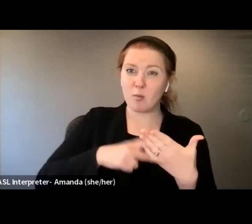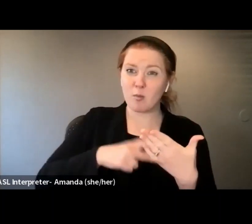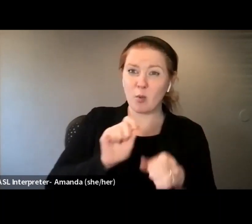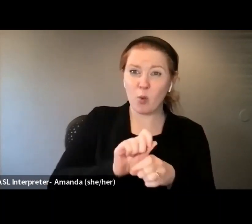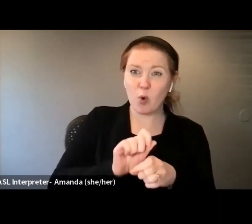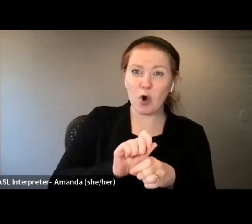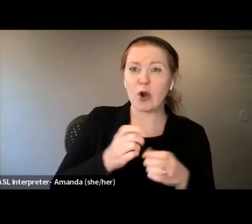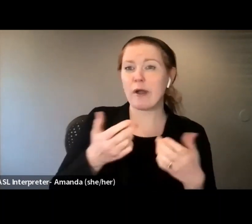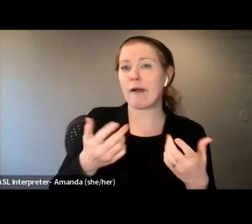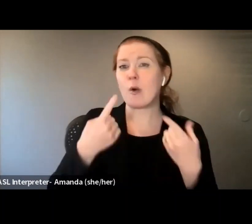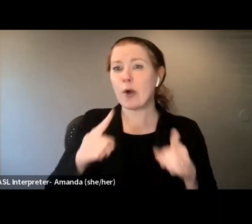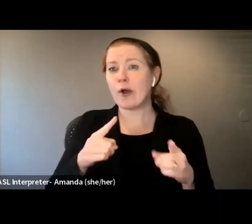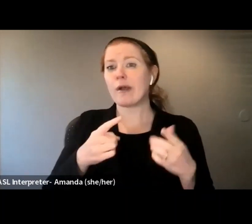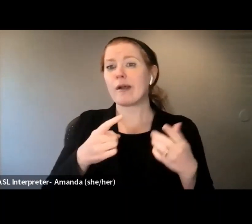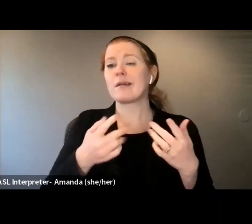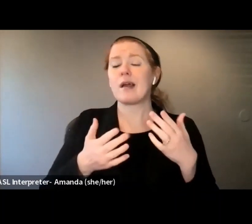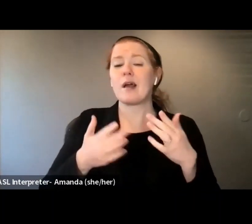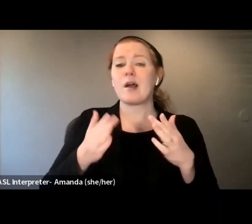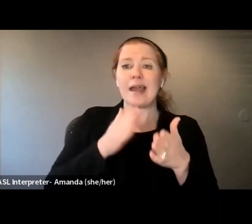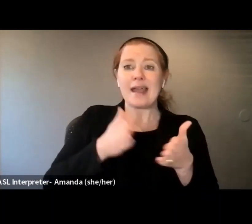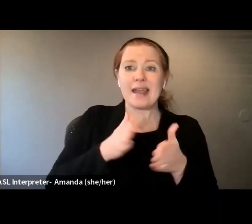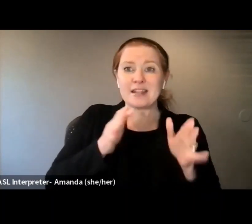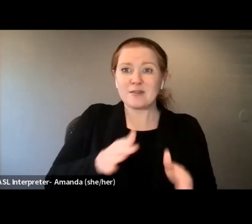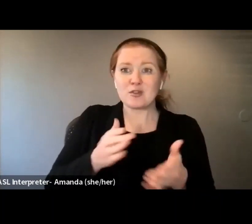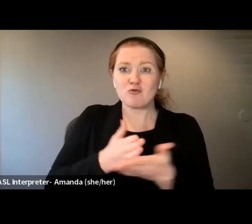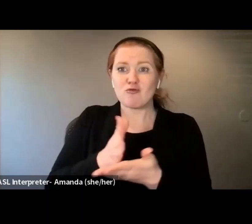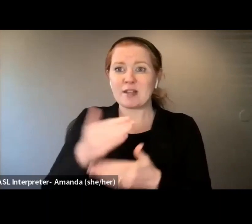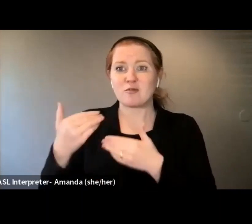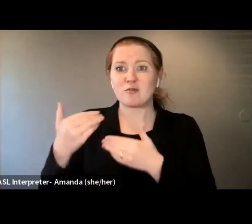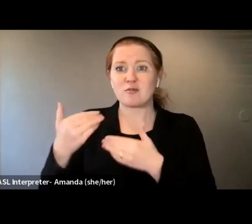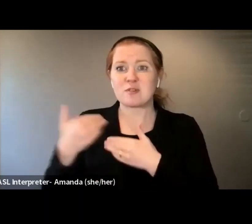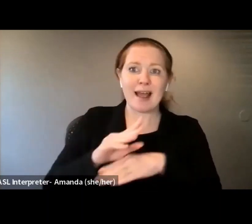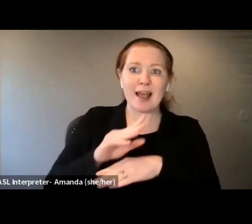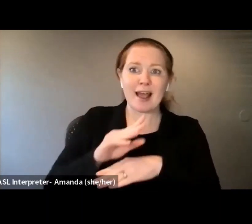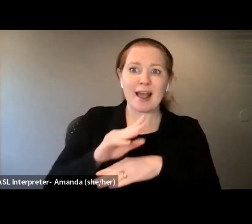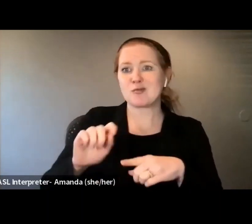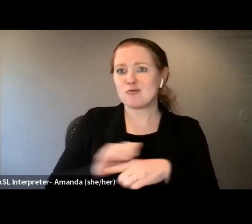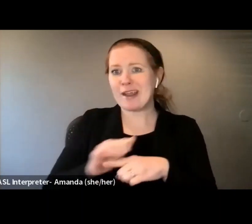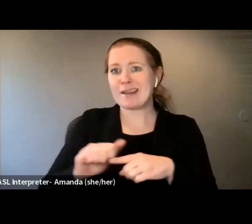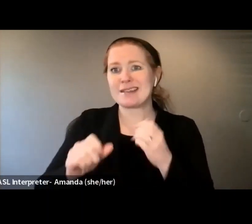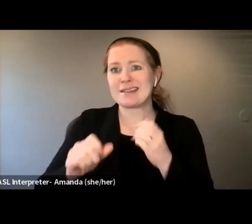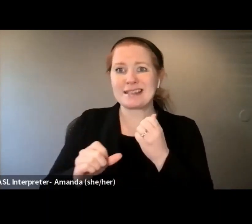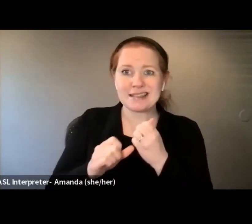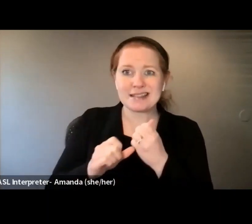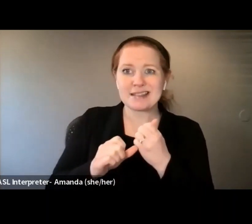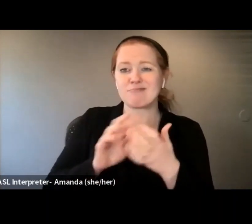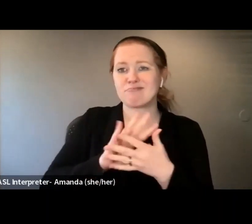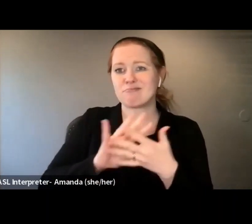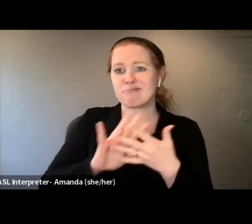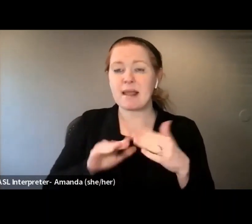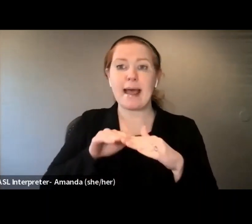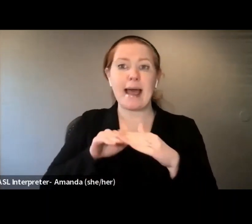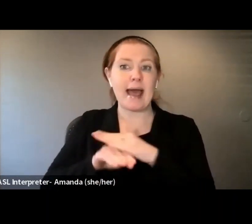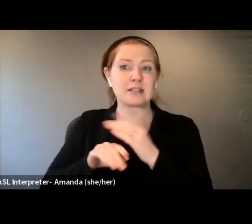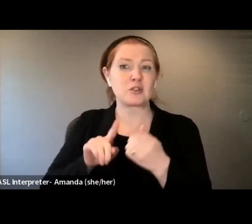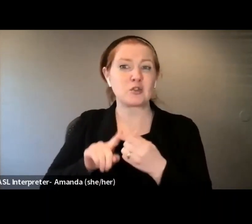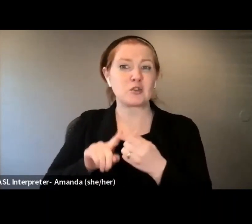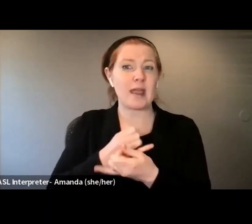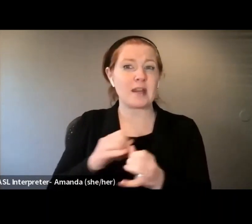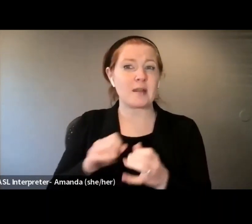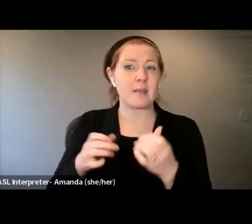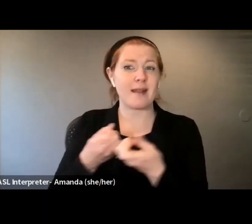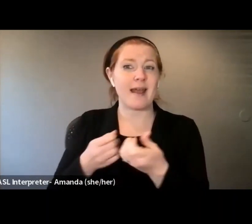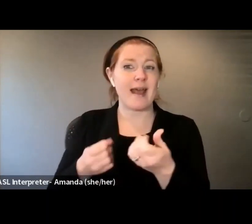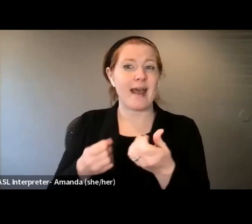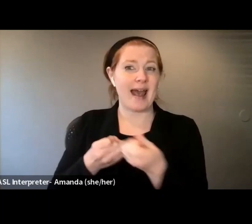responsibilities, available resources, counseling, training, assistance, and access to an independent advocacy system